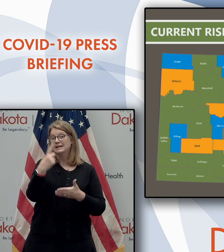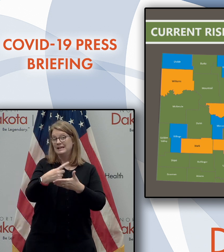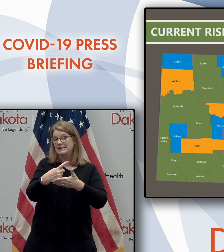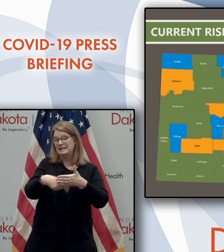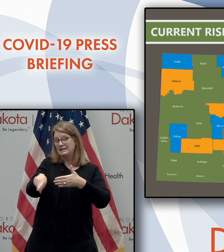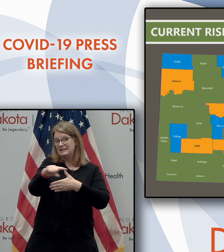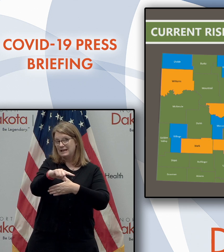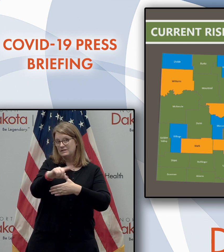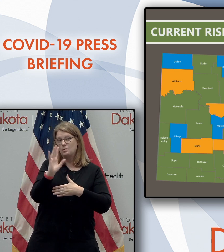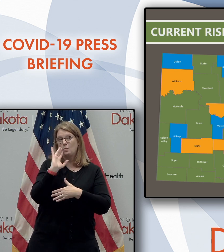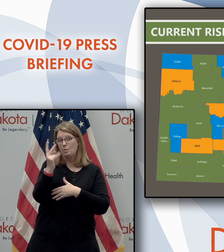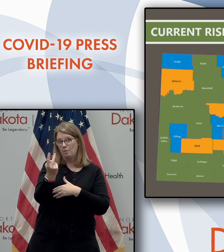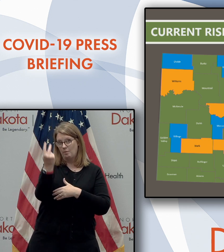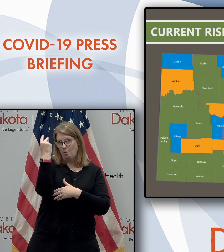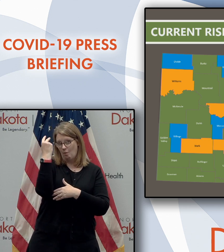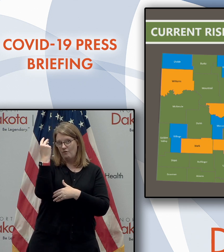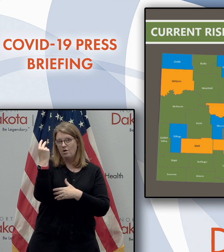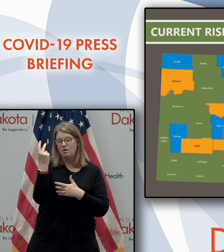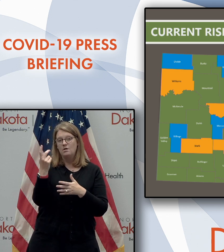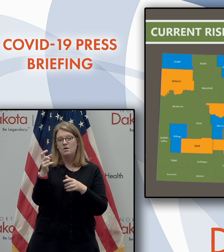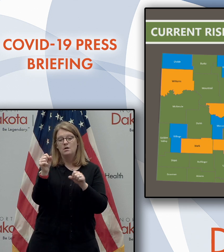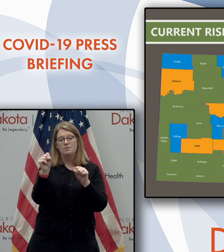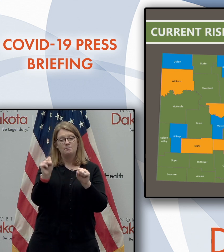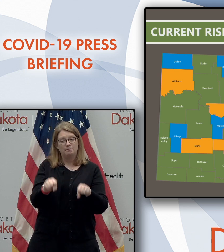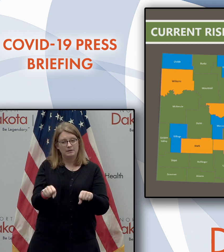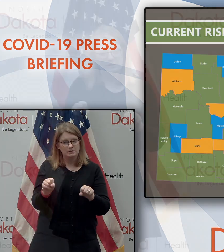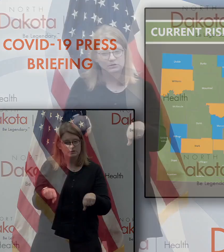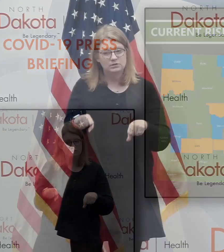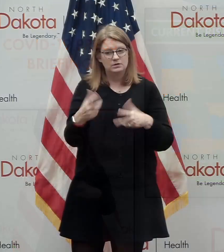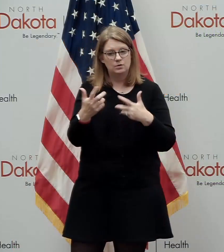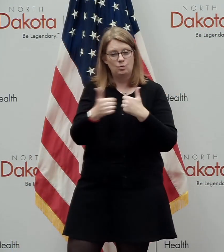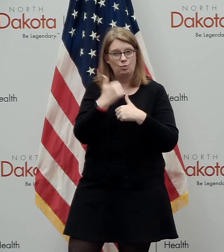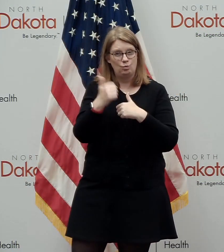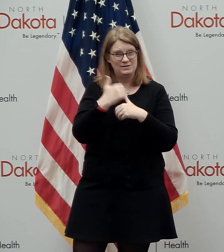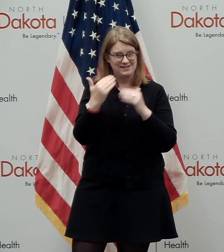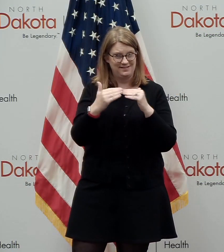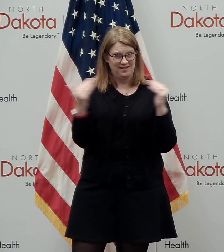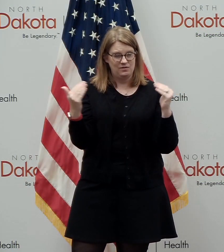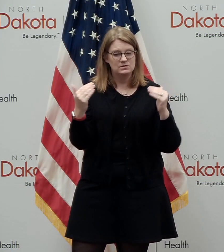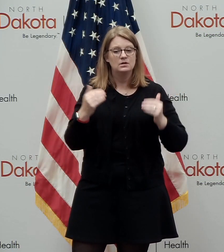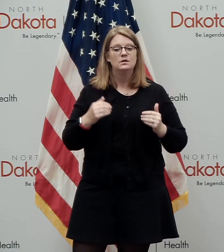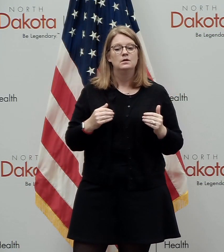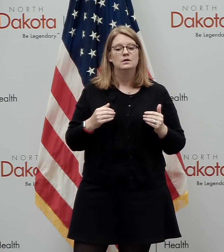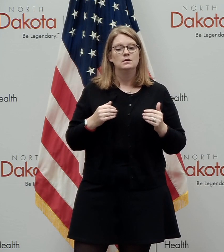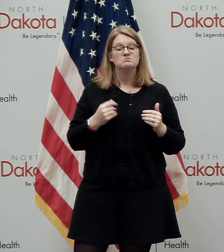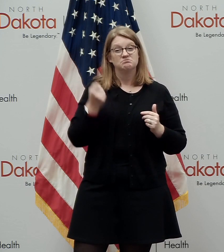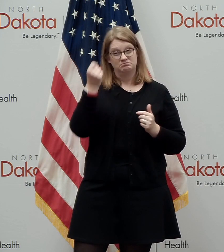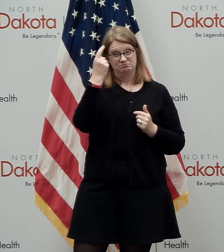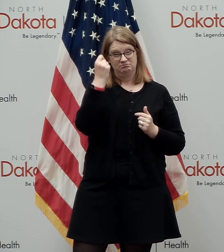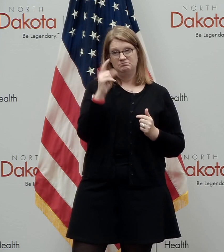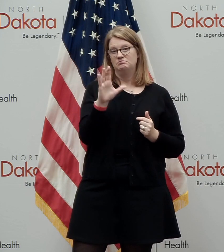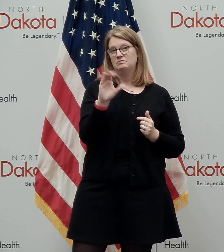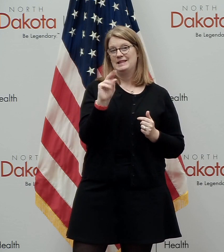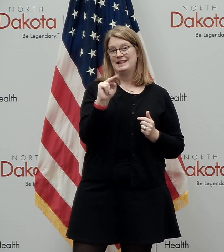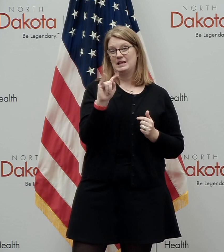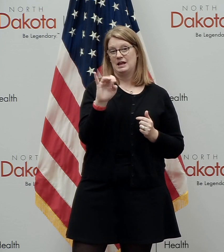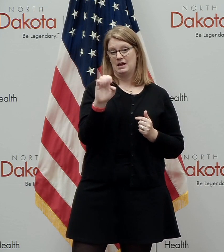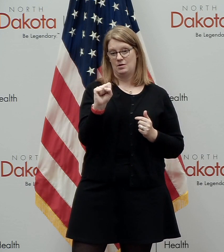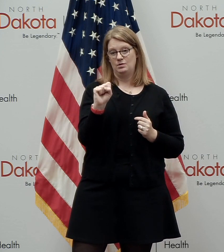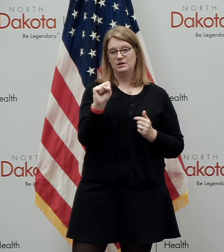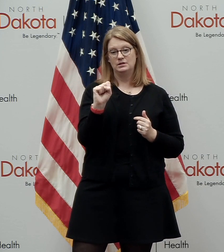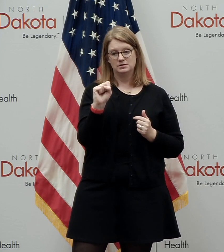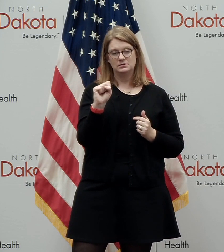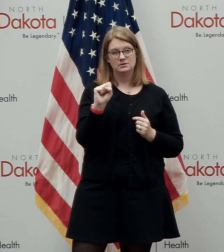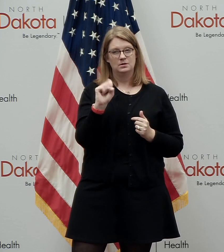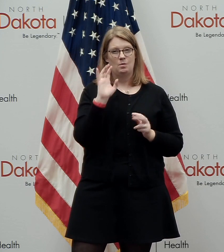reviewing the potential risk levels again, there's some counties that we're